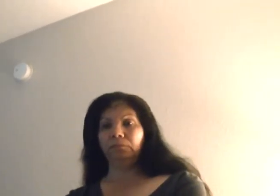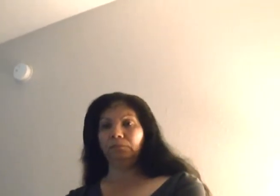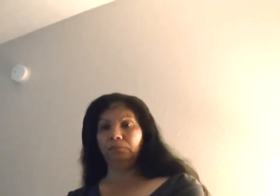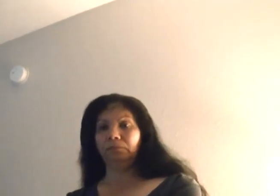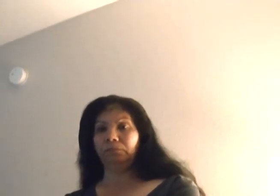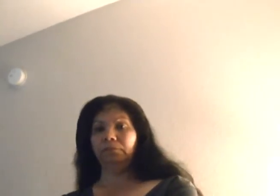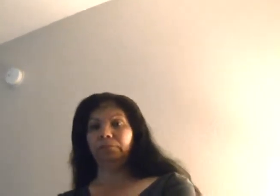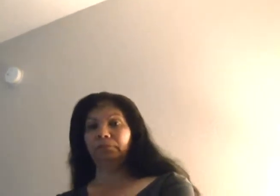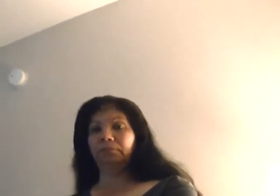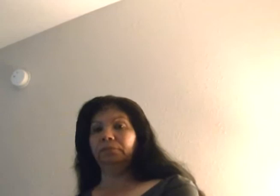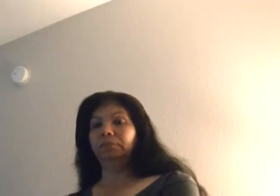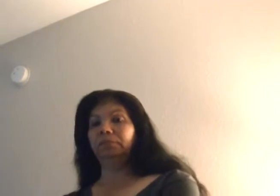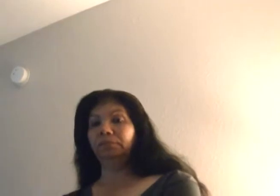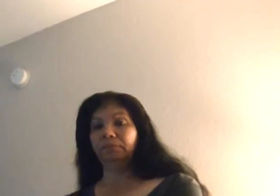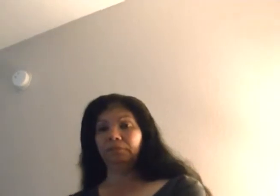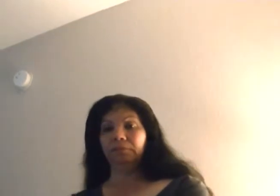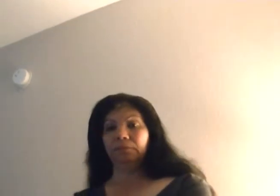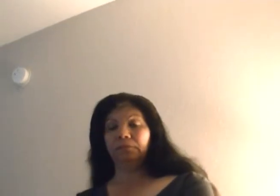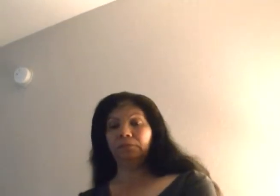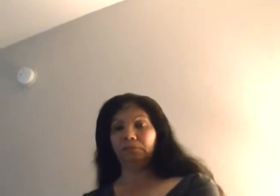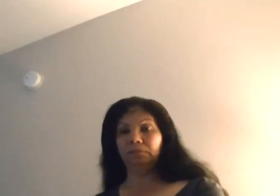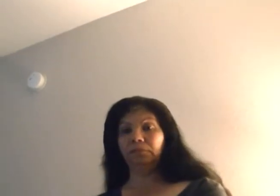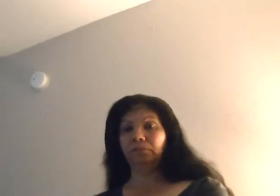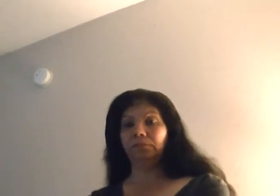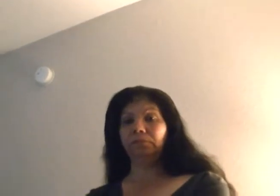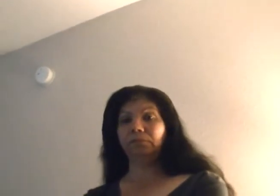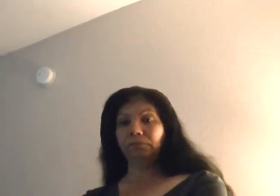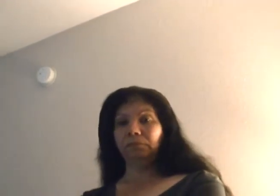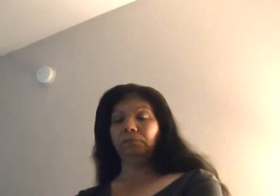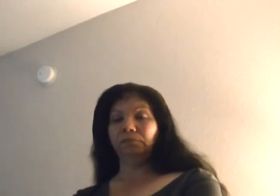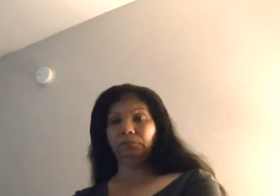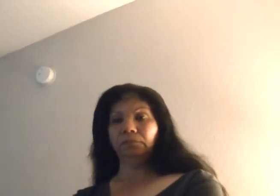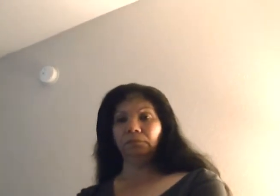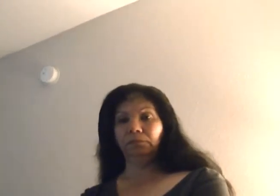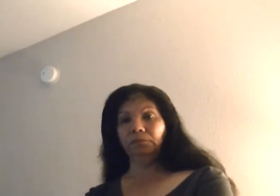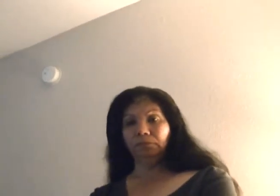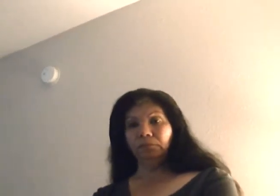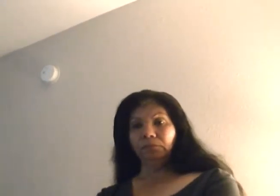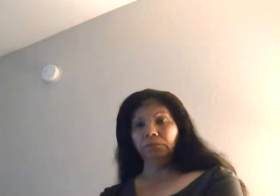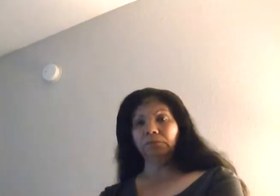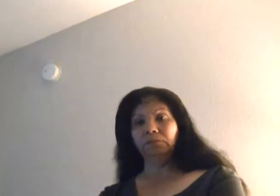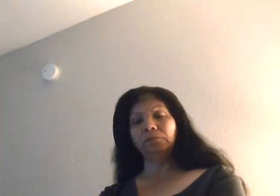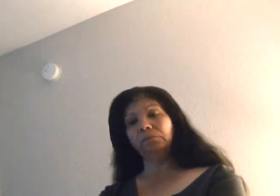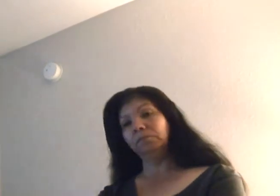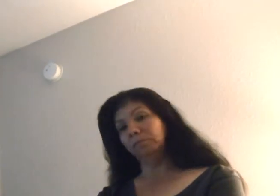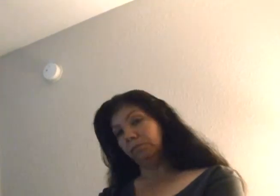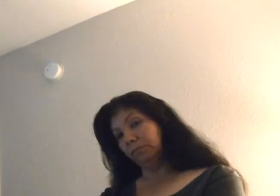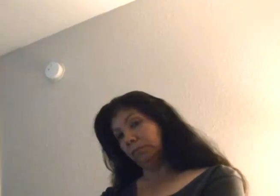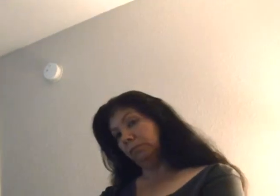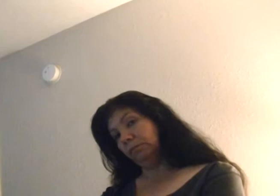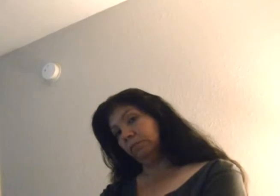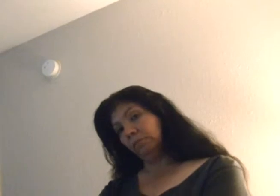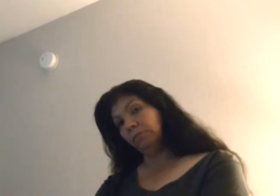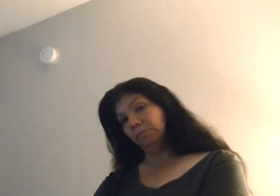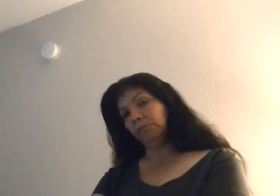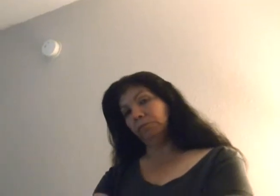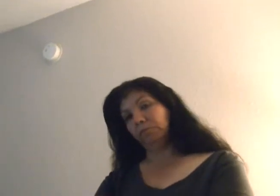if the devil's attacking the fellowship with your wife, and you know that you two have fellowship in the Lord